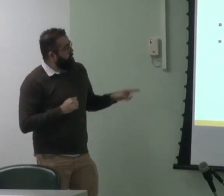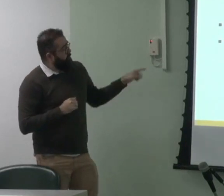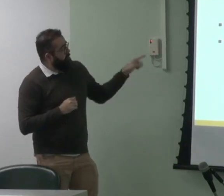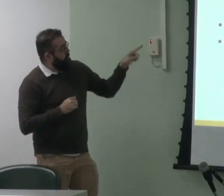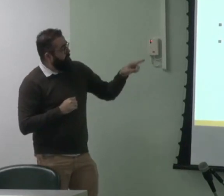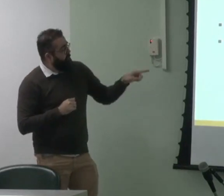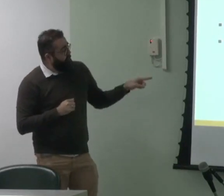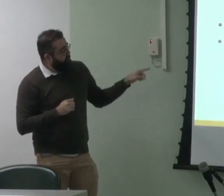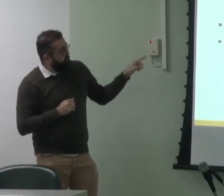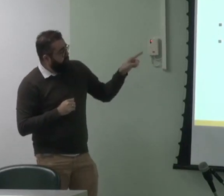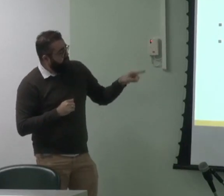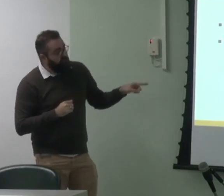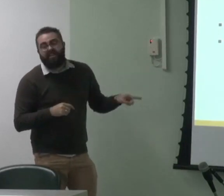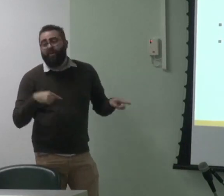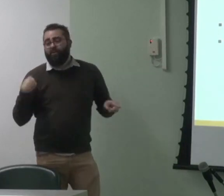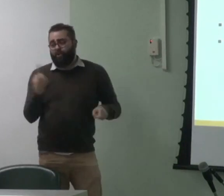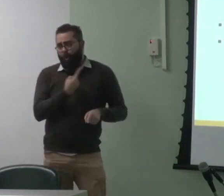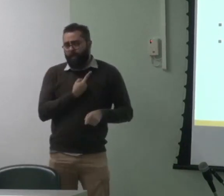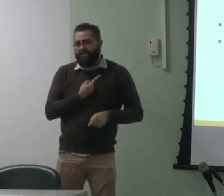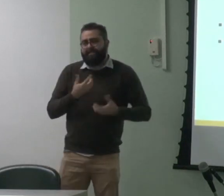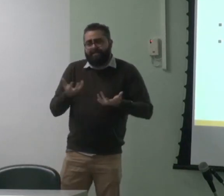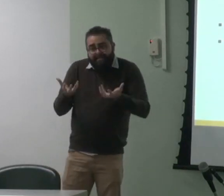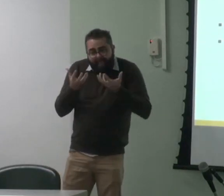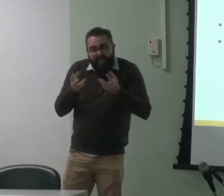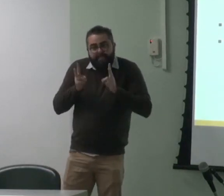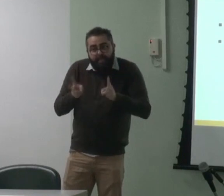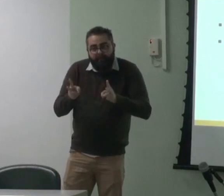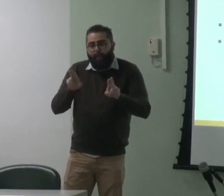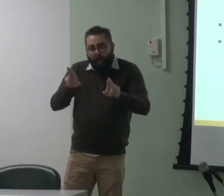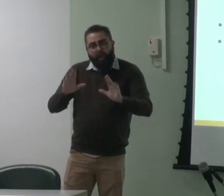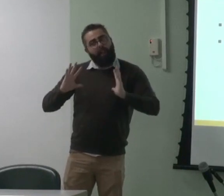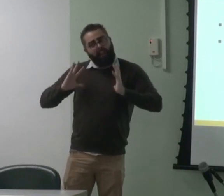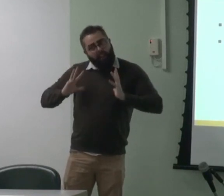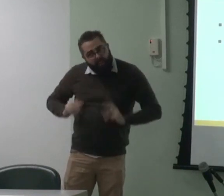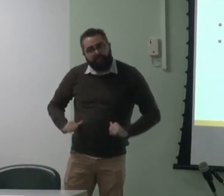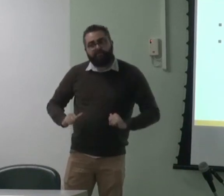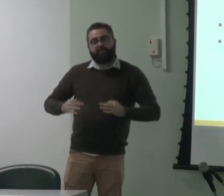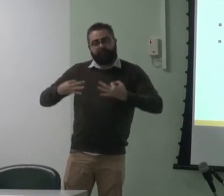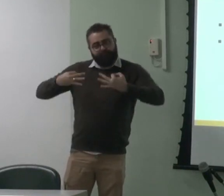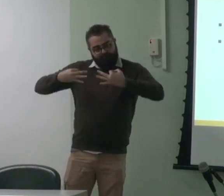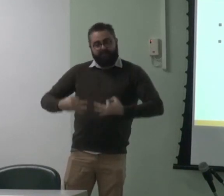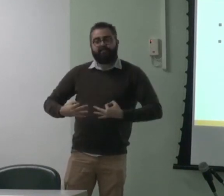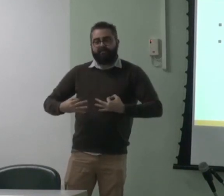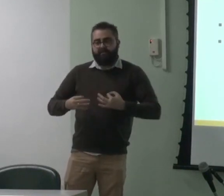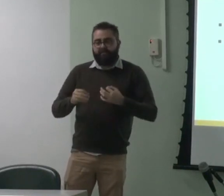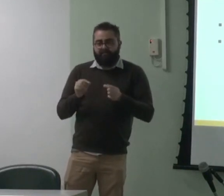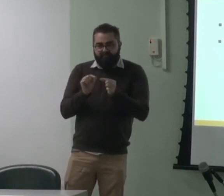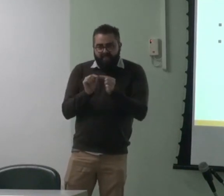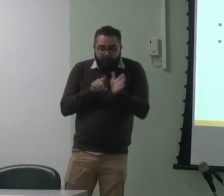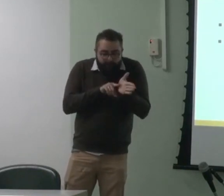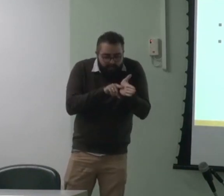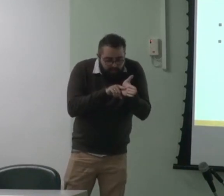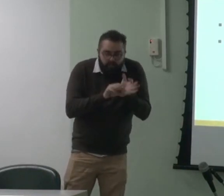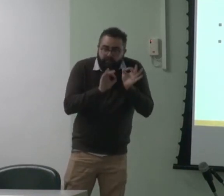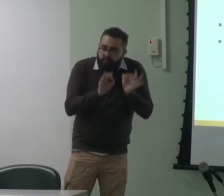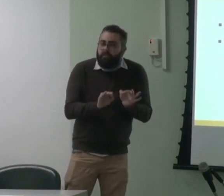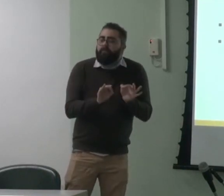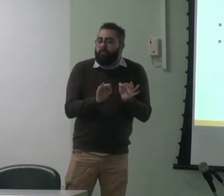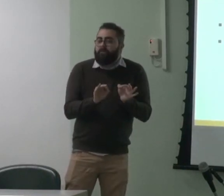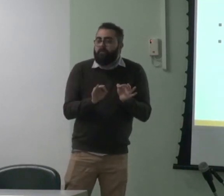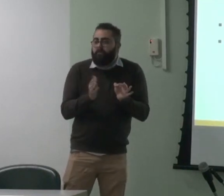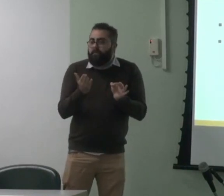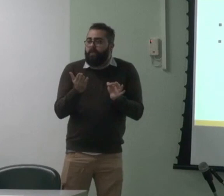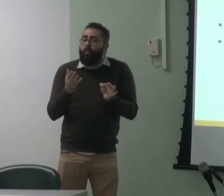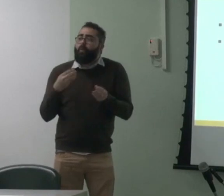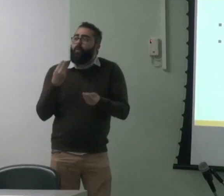as coherent as possible within and across languages. And all these decision steps definitely affect the picture